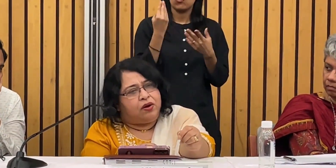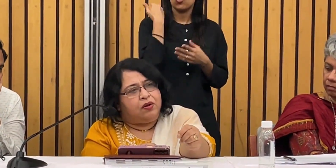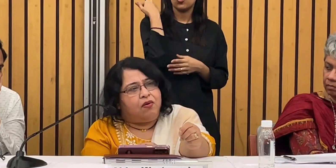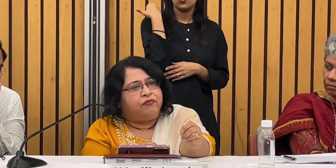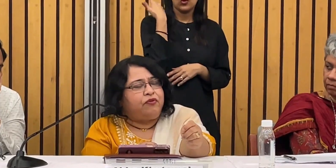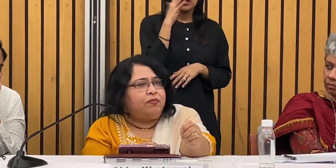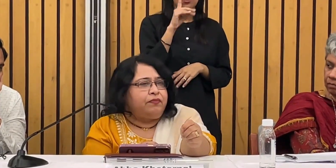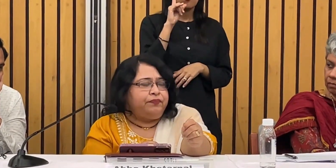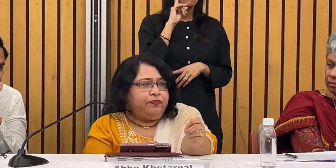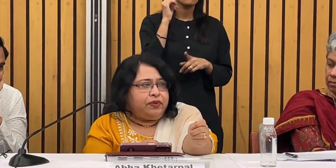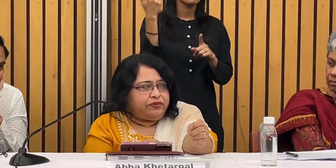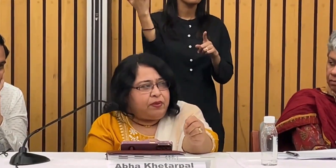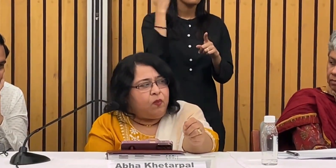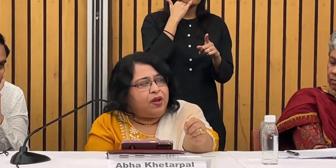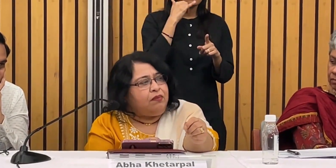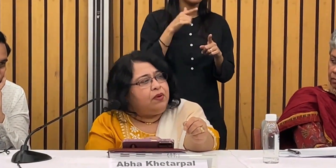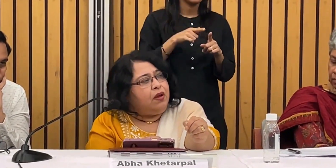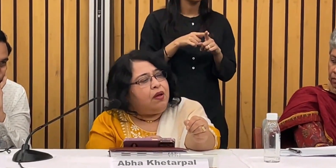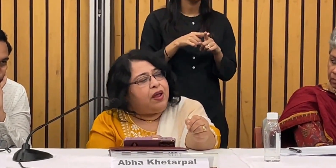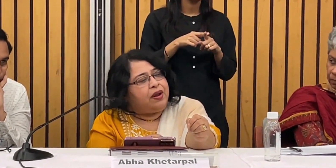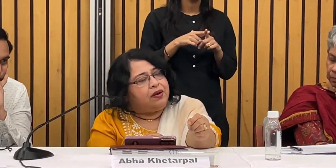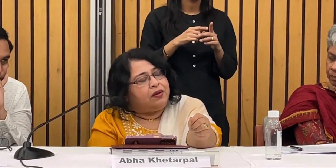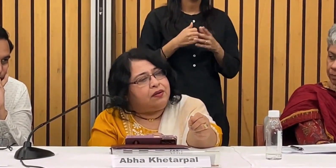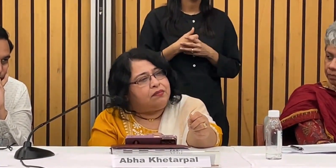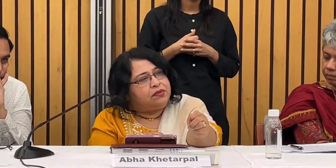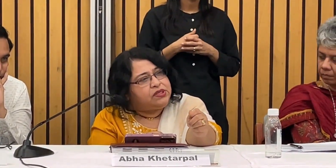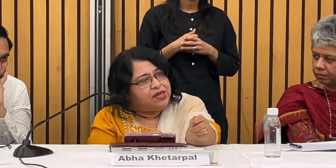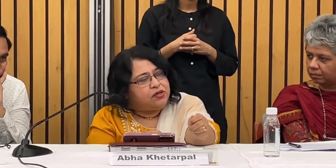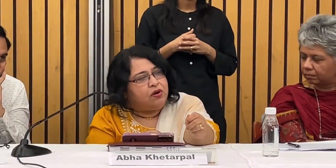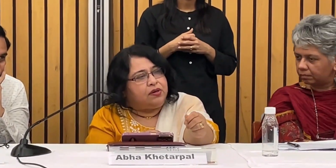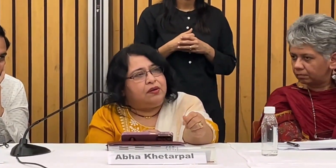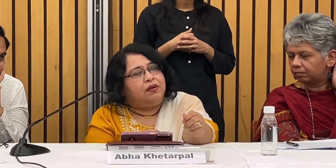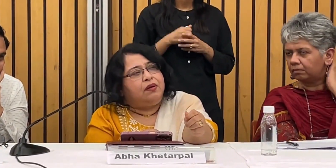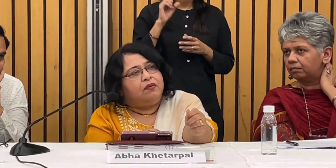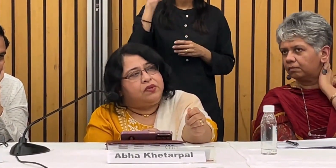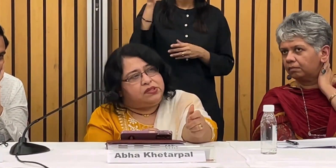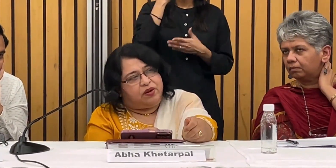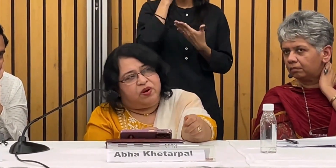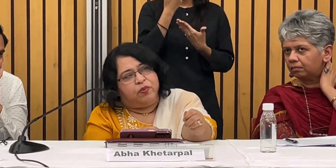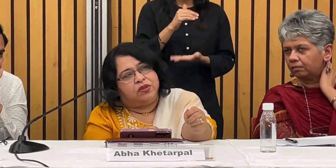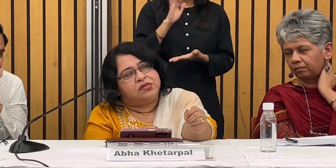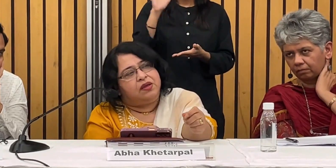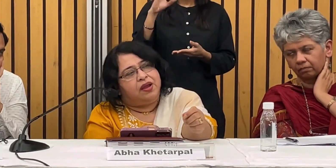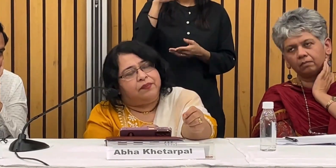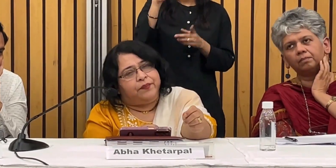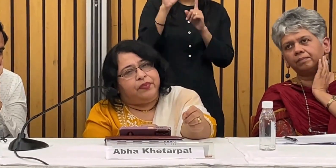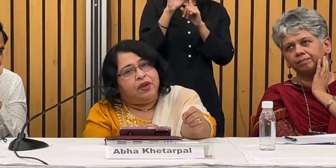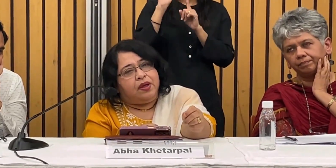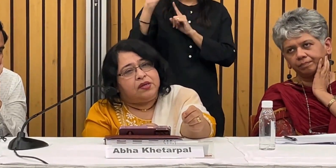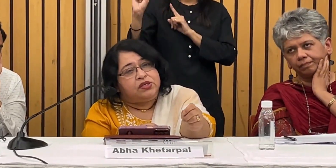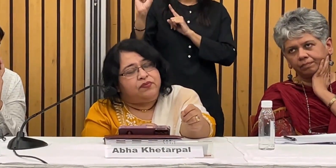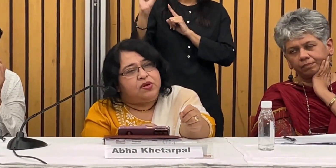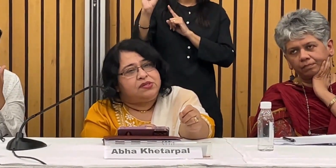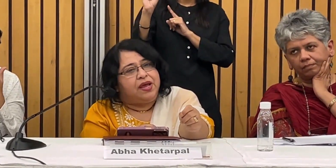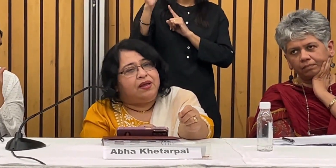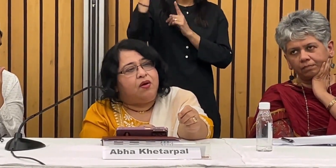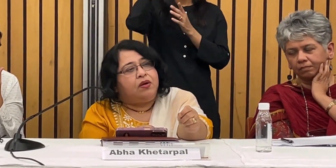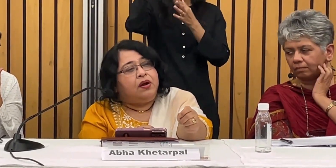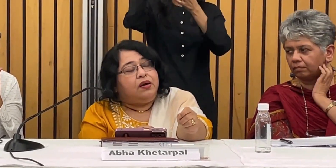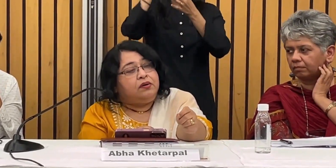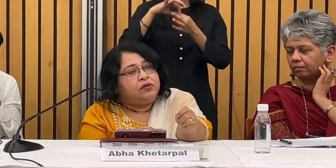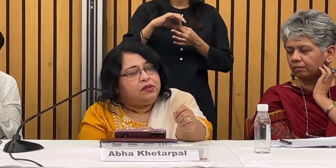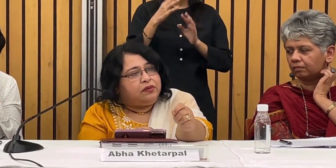I got a call from someone and she has a daughter with cerebral palsy and she was